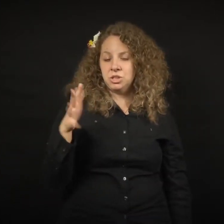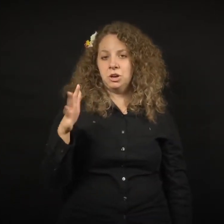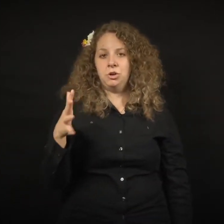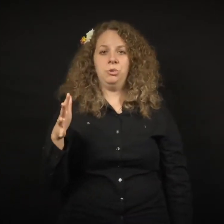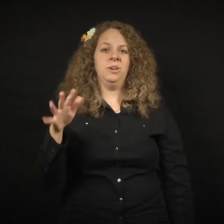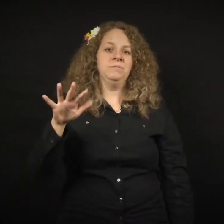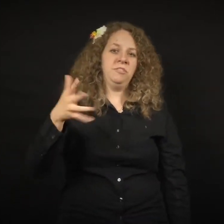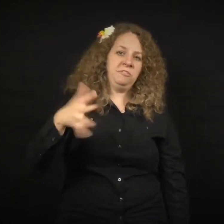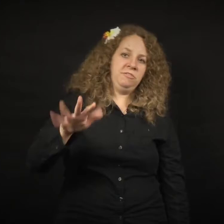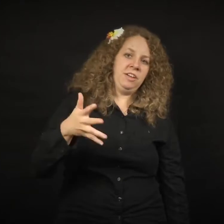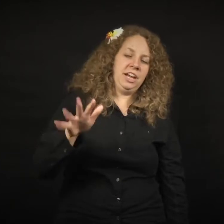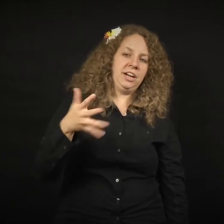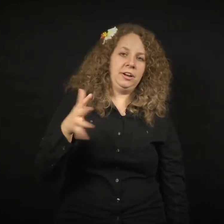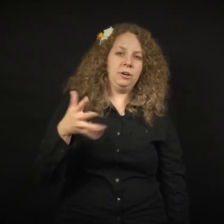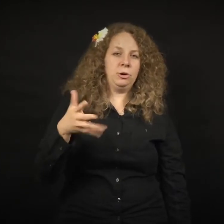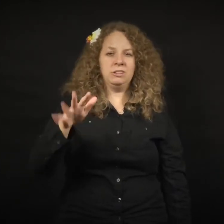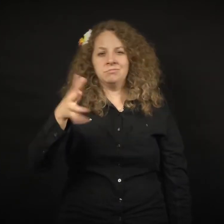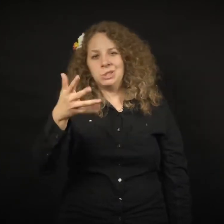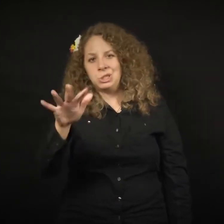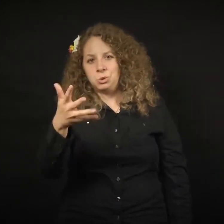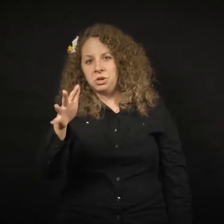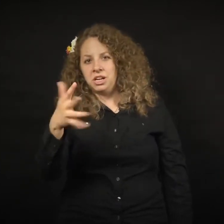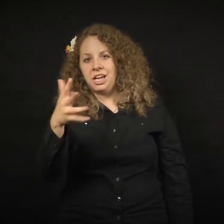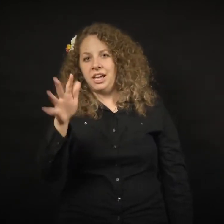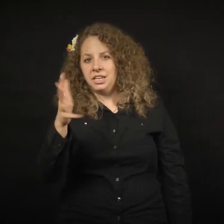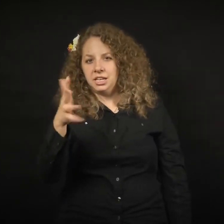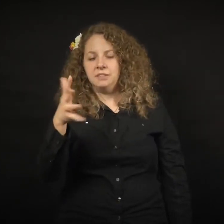So or fair or sorta kinda.